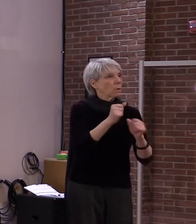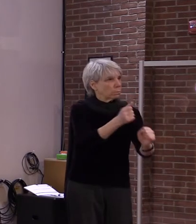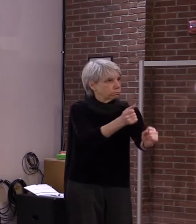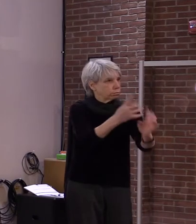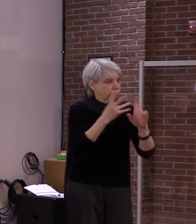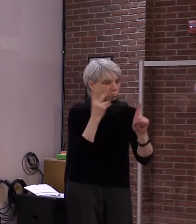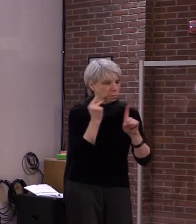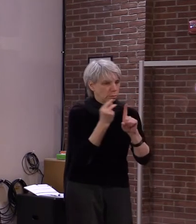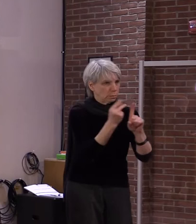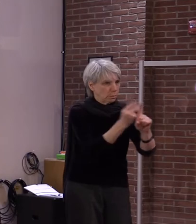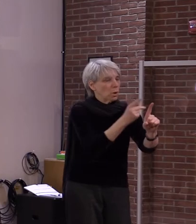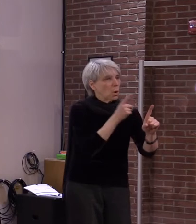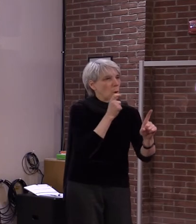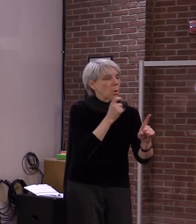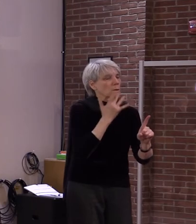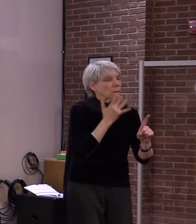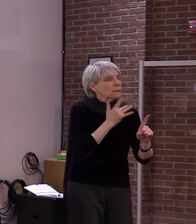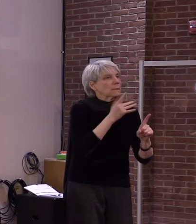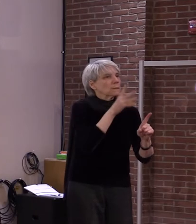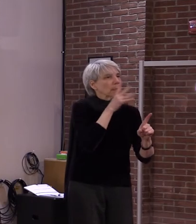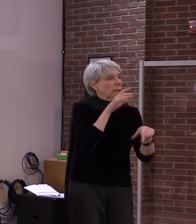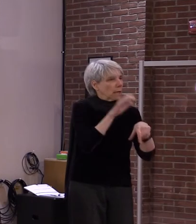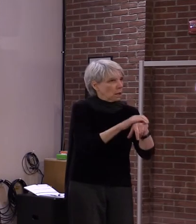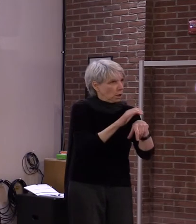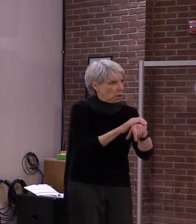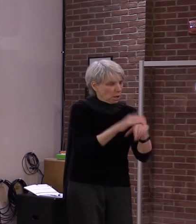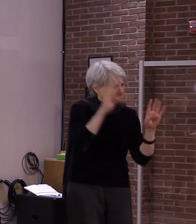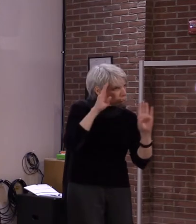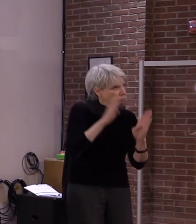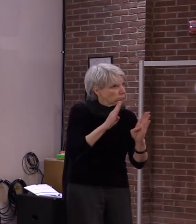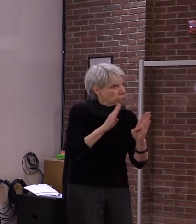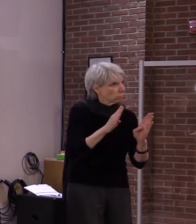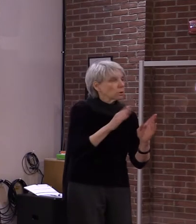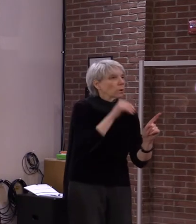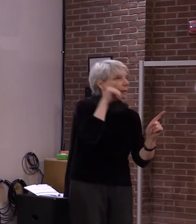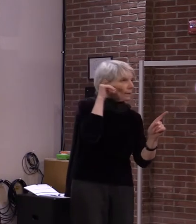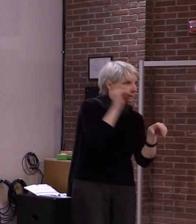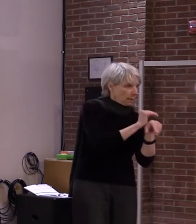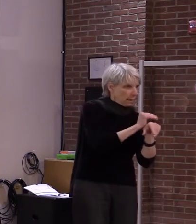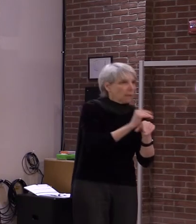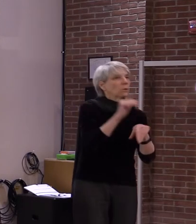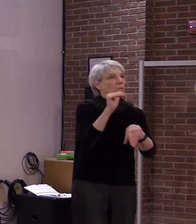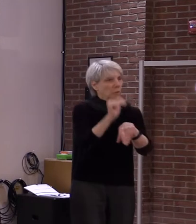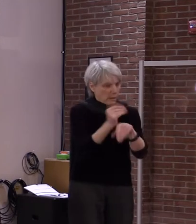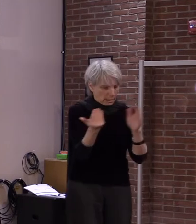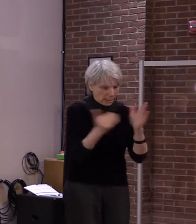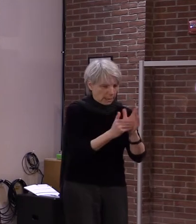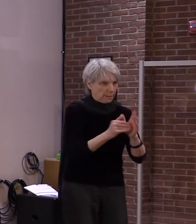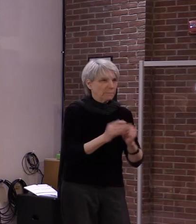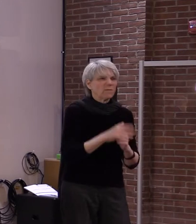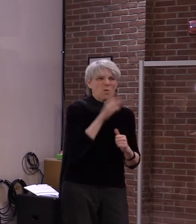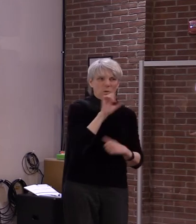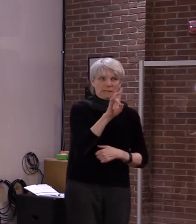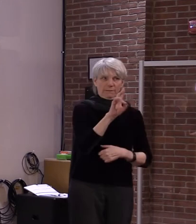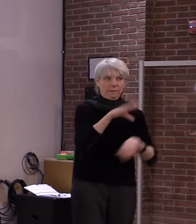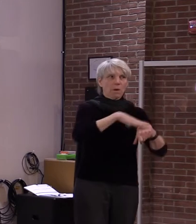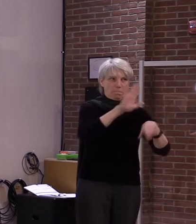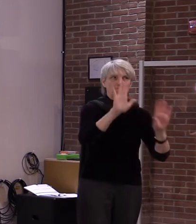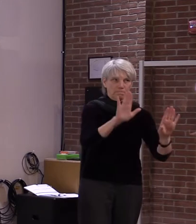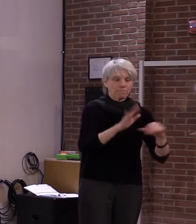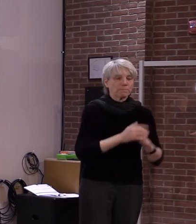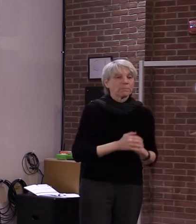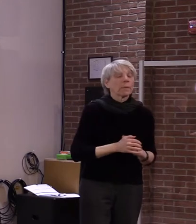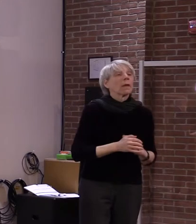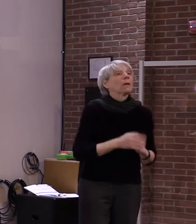allocate more for that community in the age group 75 and up we recently received final